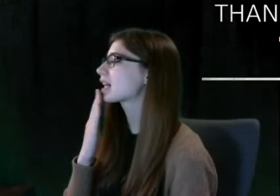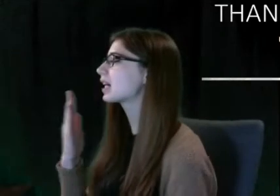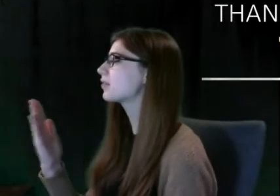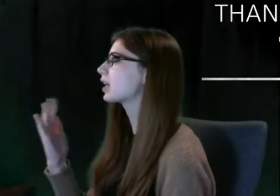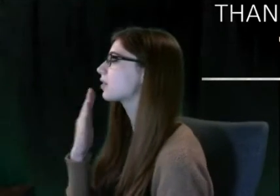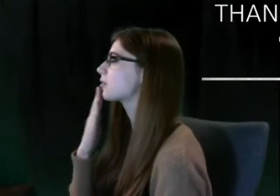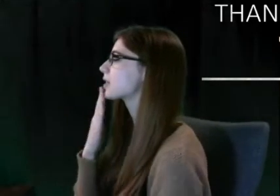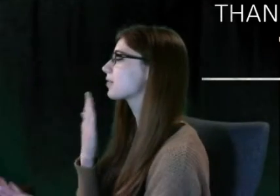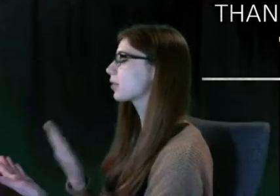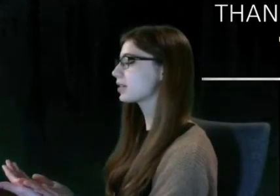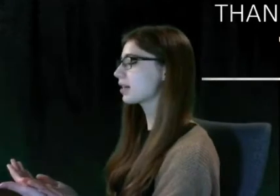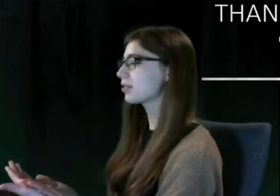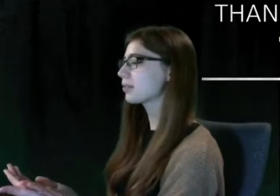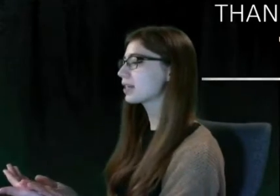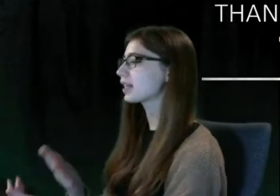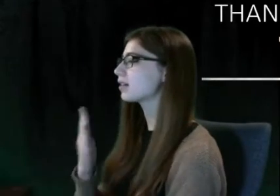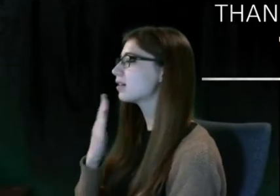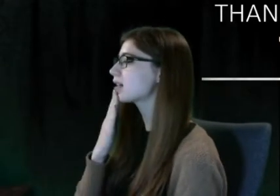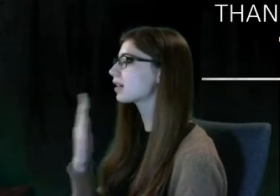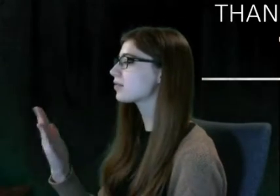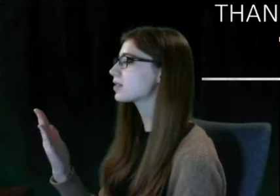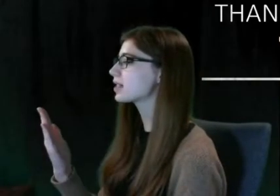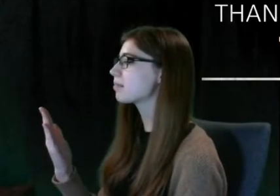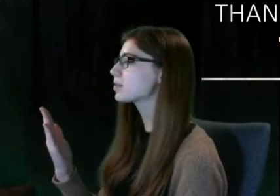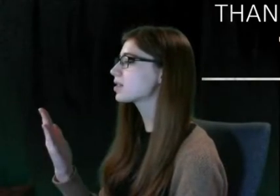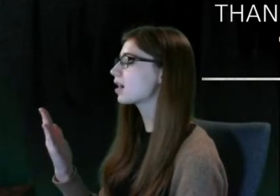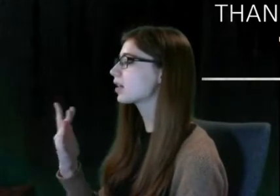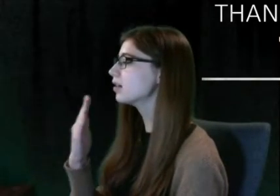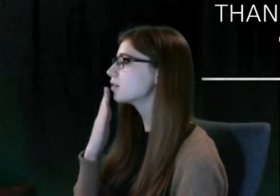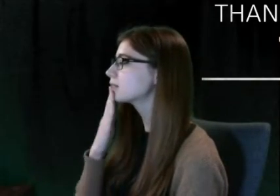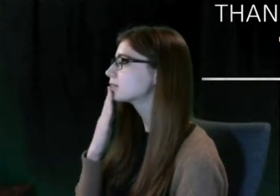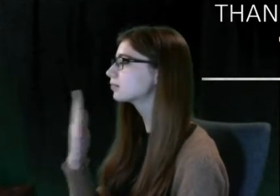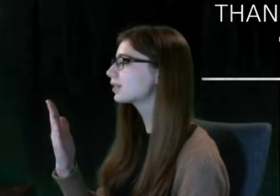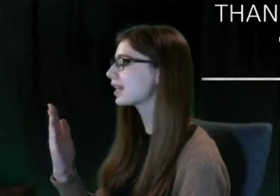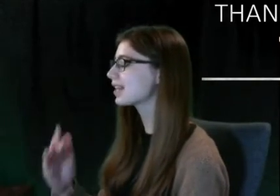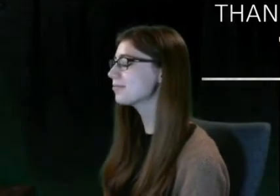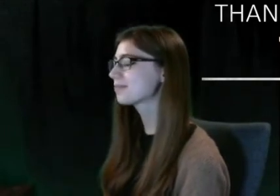of at angles of going down all the way like good. It kind of stops out here. Thank you.